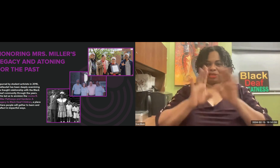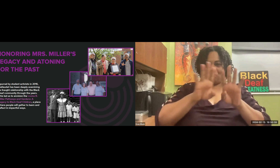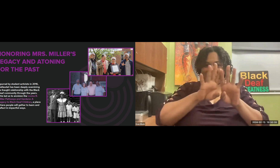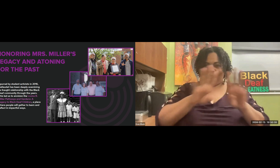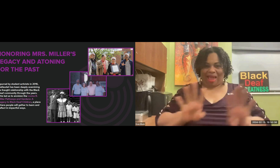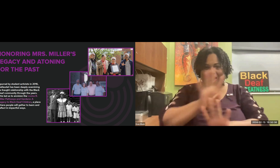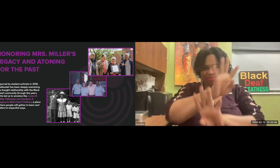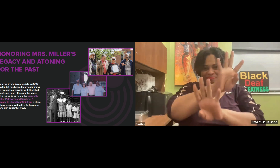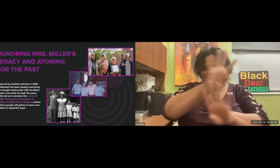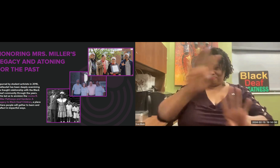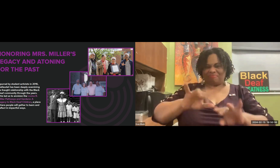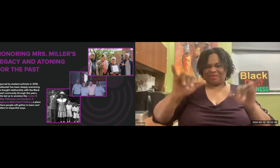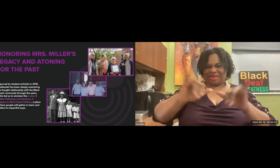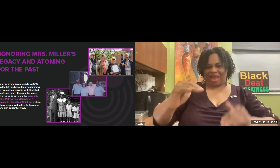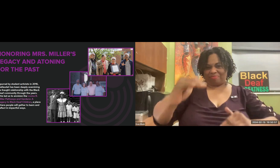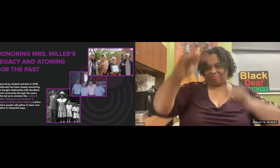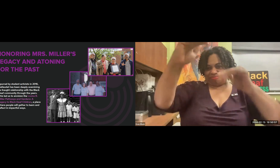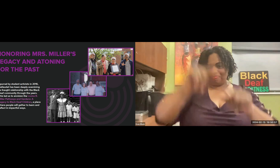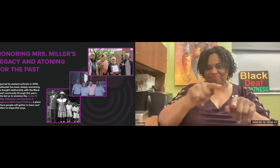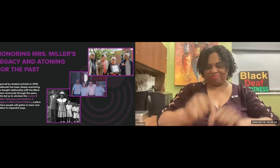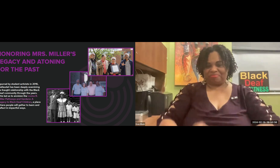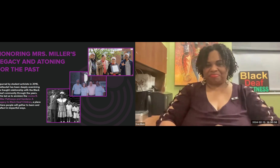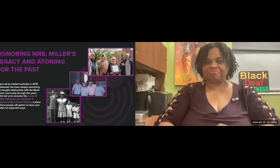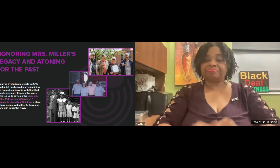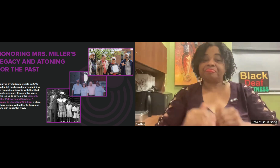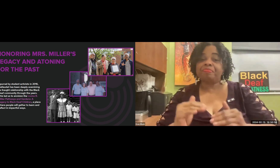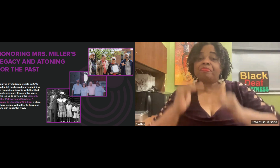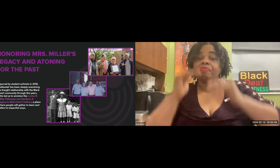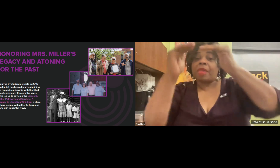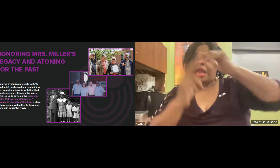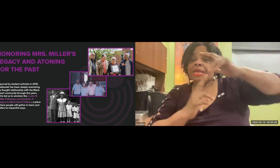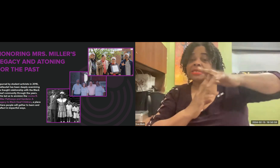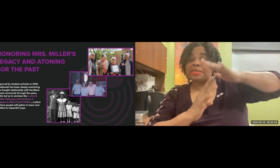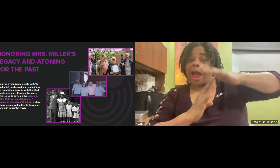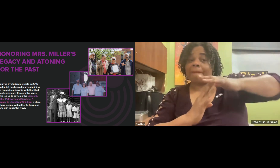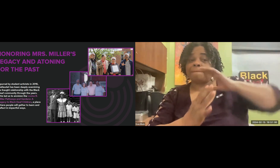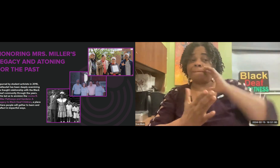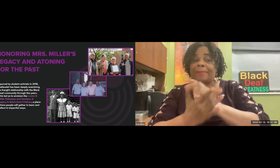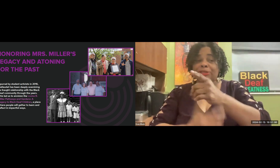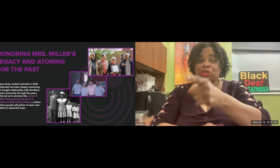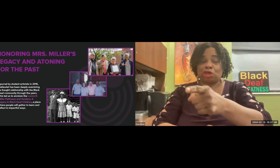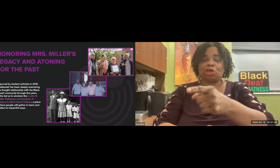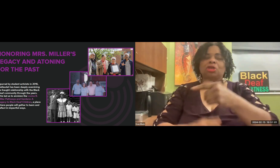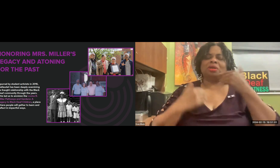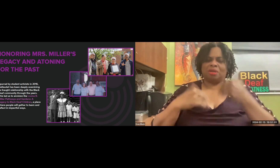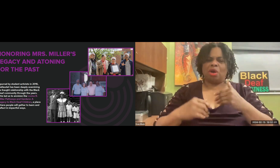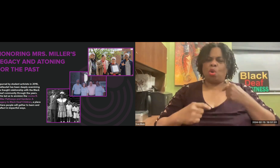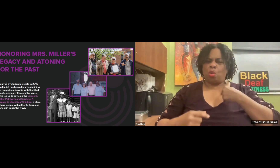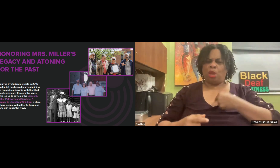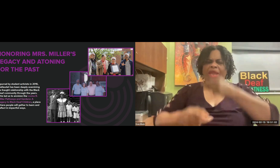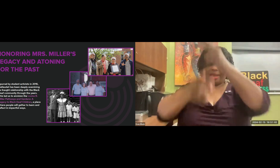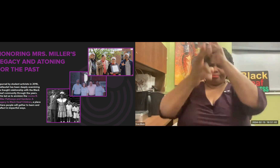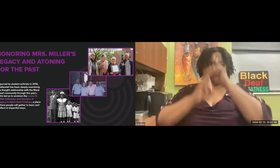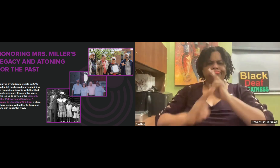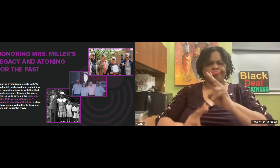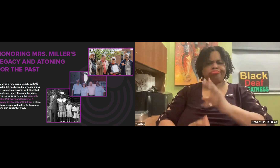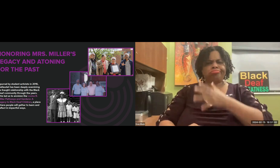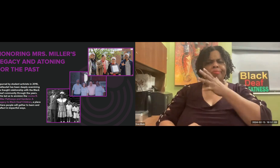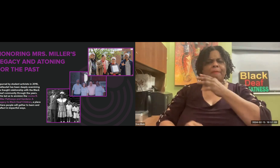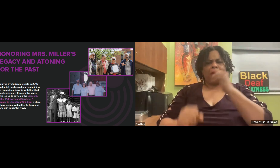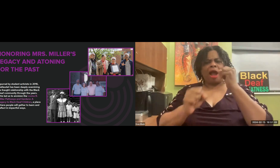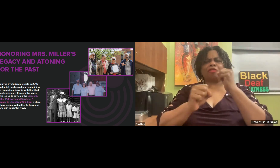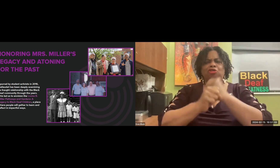youngest son is Justin. And so you see the four Miller children pictured in that first black and white photo. The